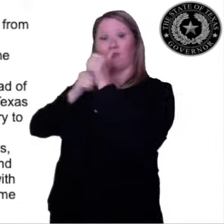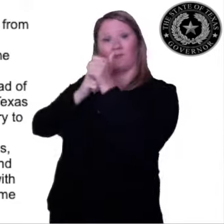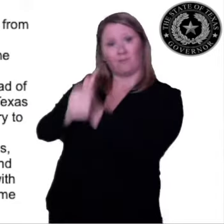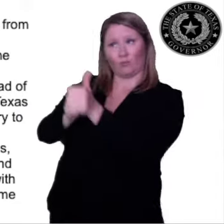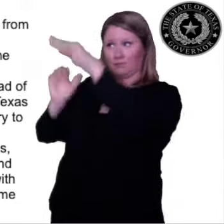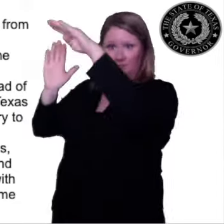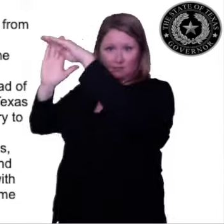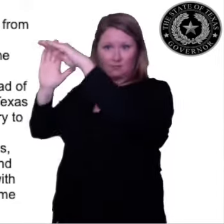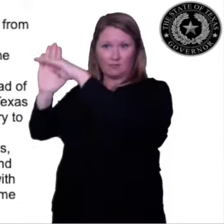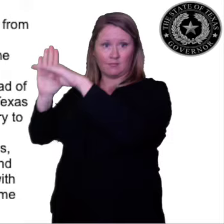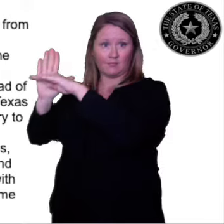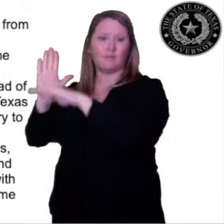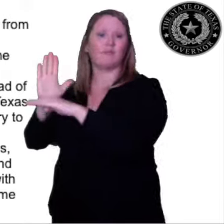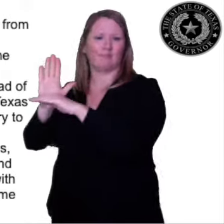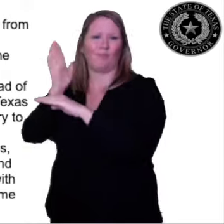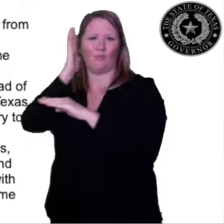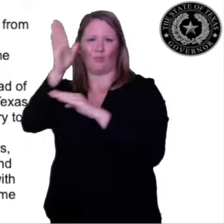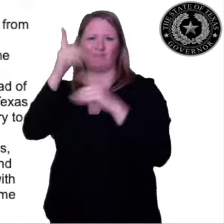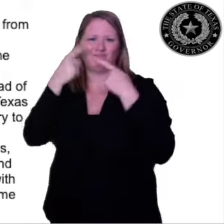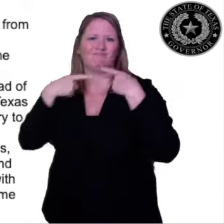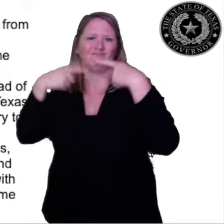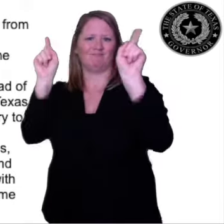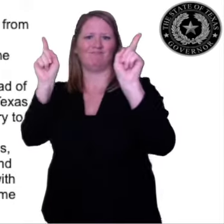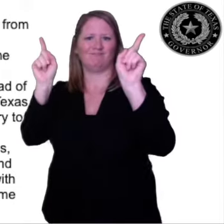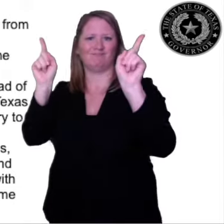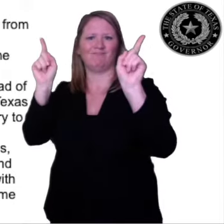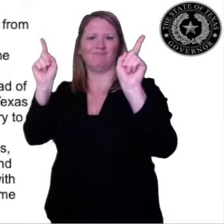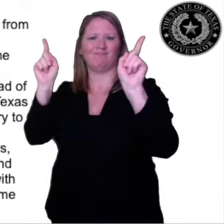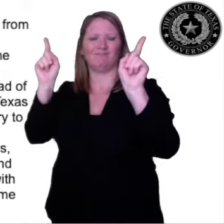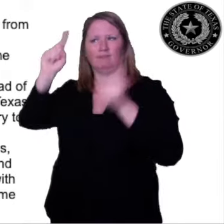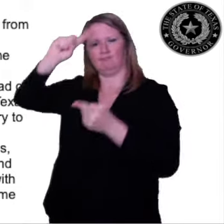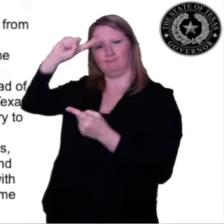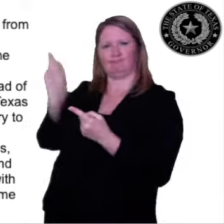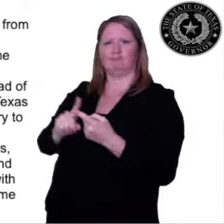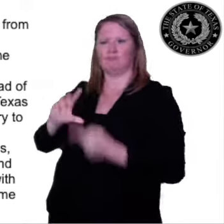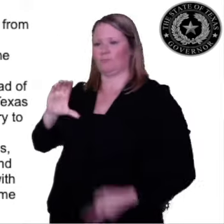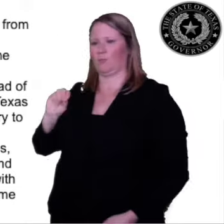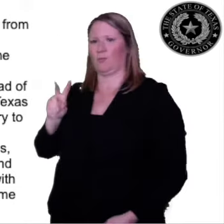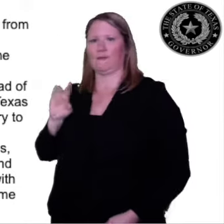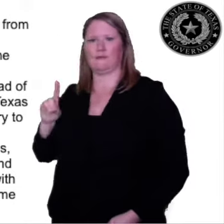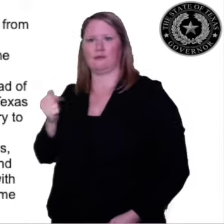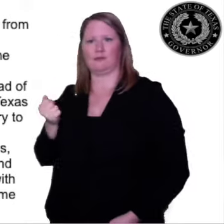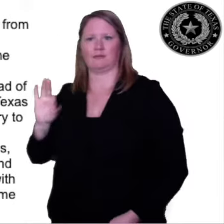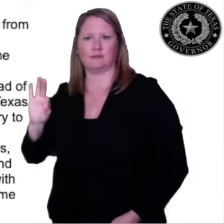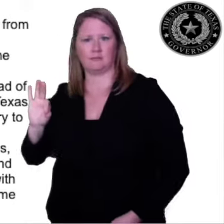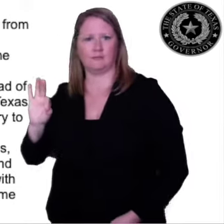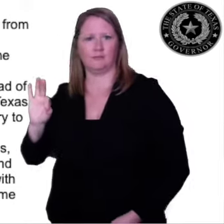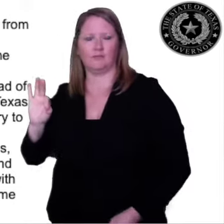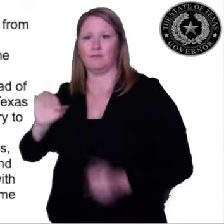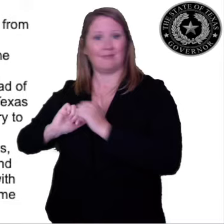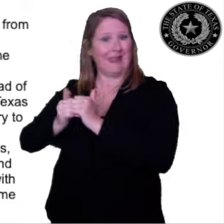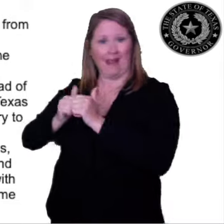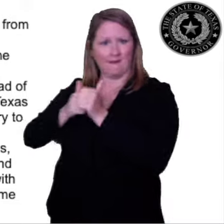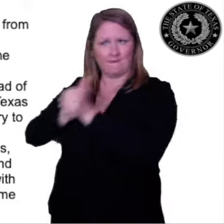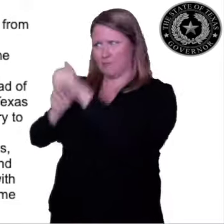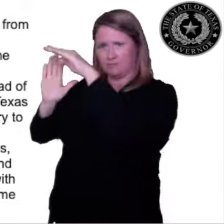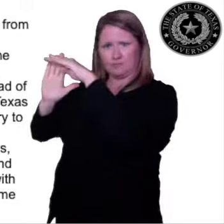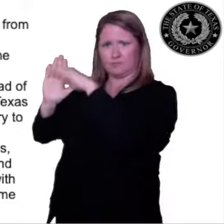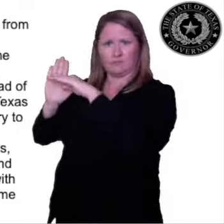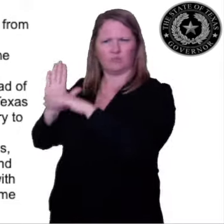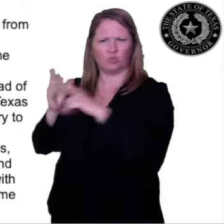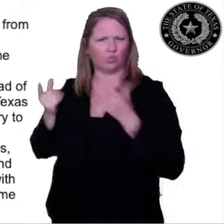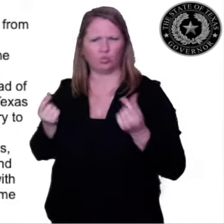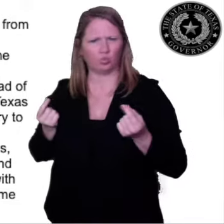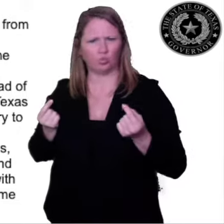goals established by the President to reduce the spread of COVID-19, every person in Texas